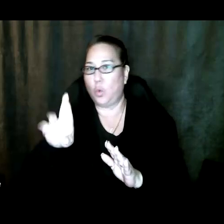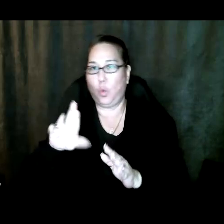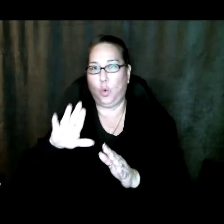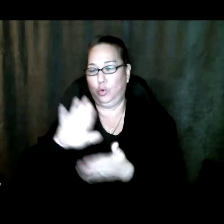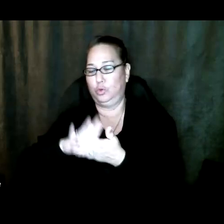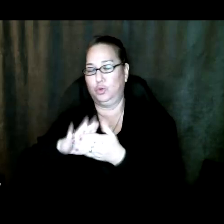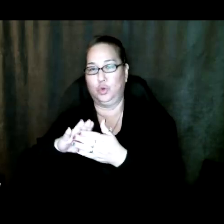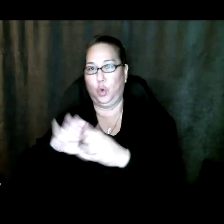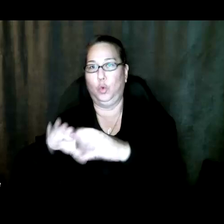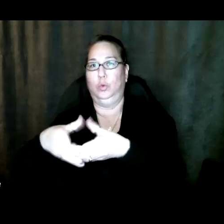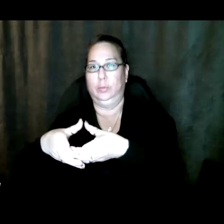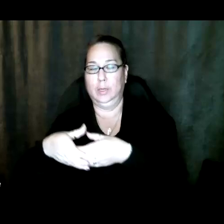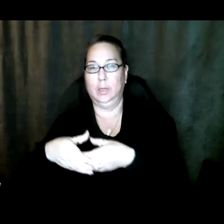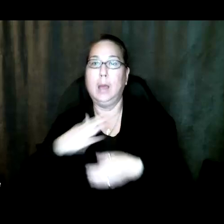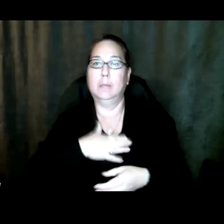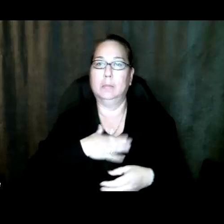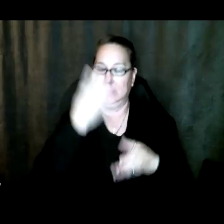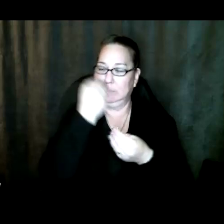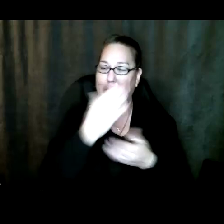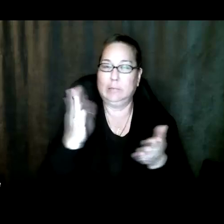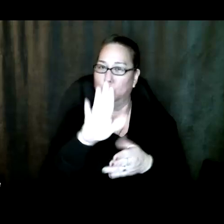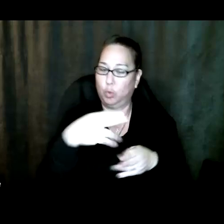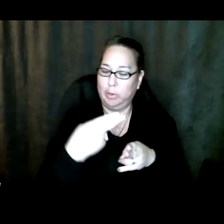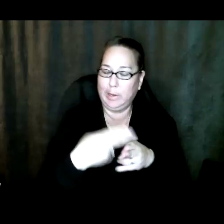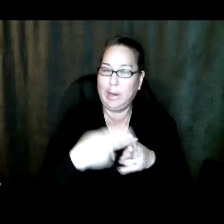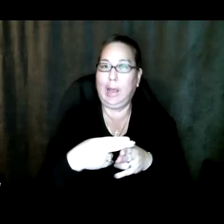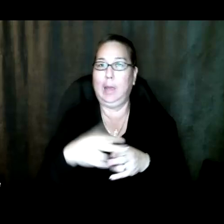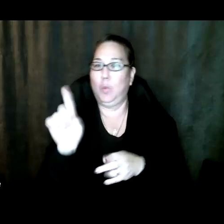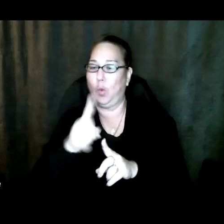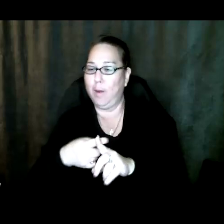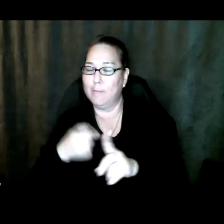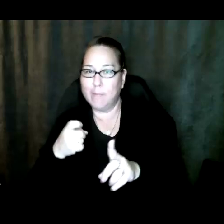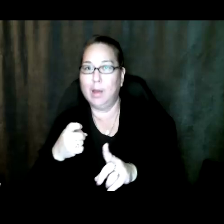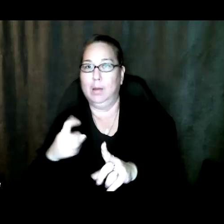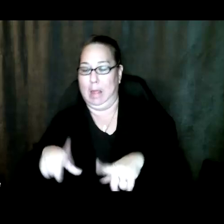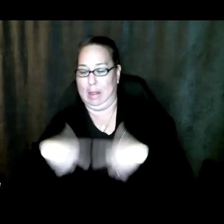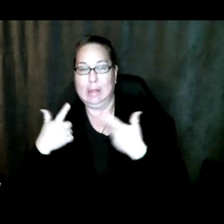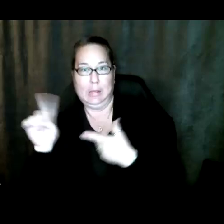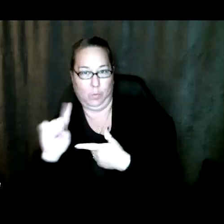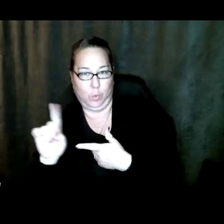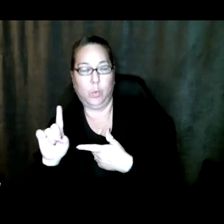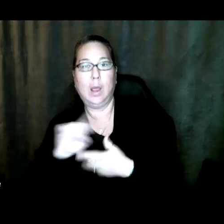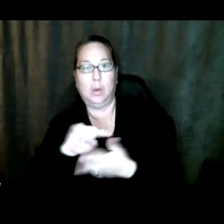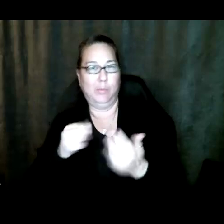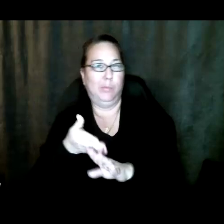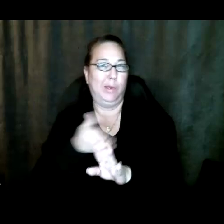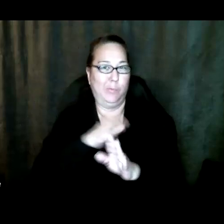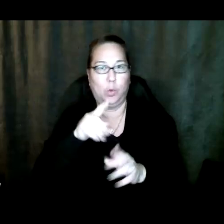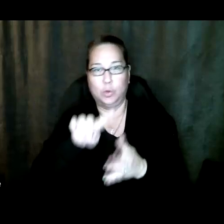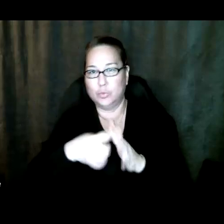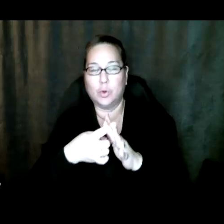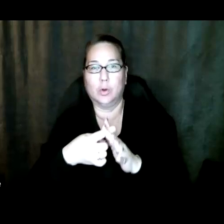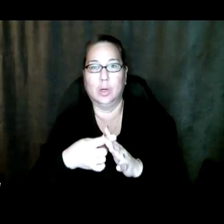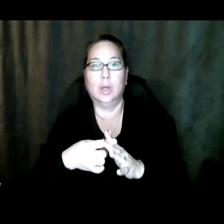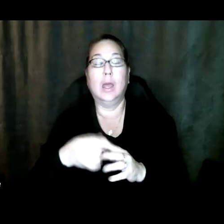what neighborhood you are from before you begin. Please make sure you're signed into Zoom with the same name you used to sign up for public comment, and be prepared to unmute yourself and turn